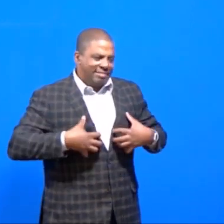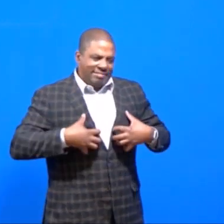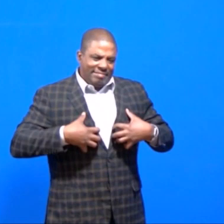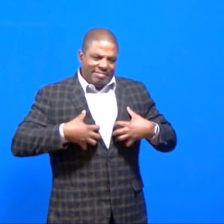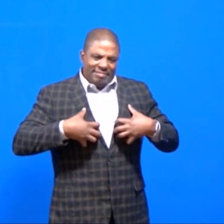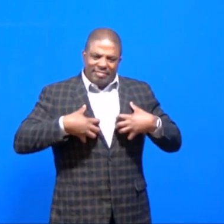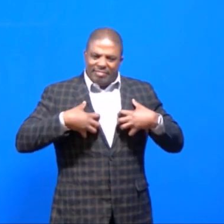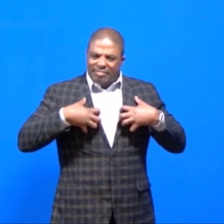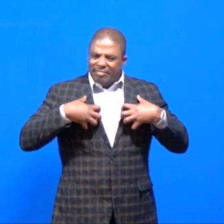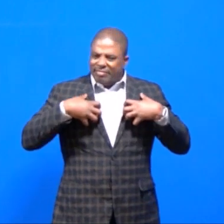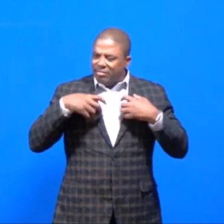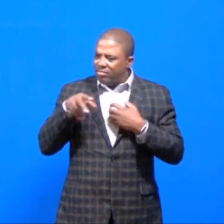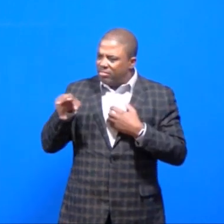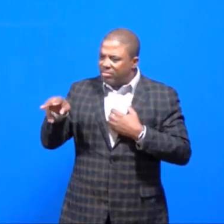For if you do,